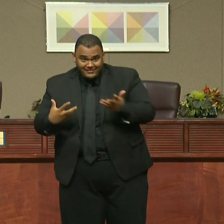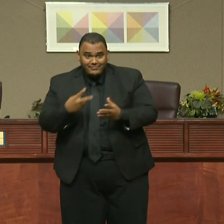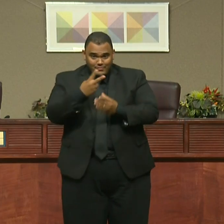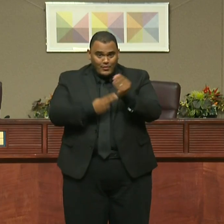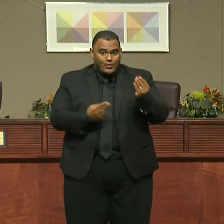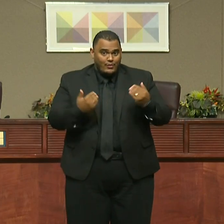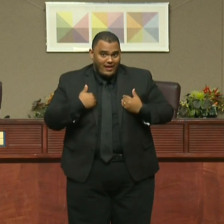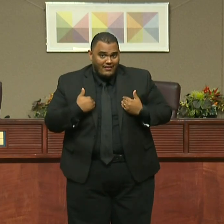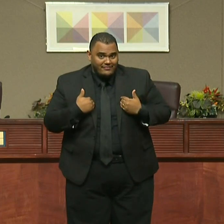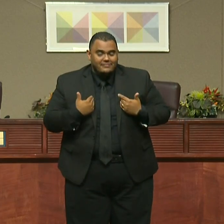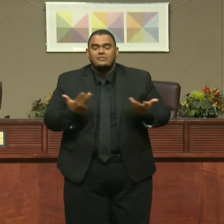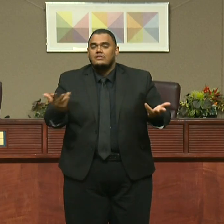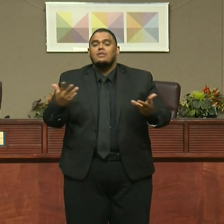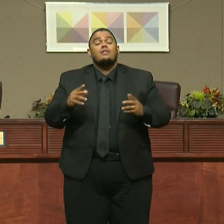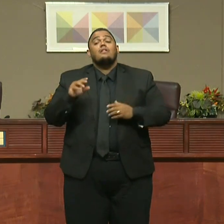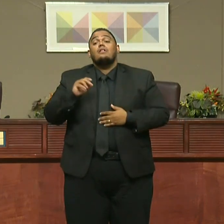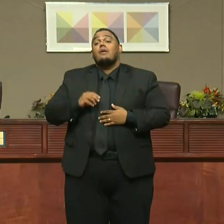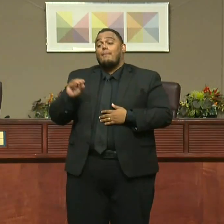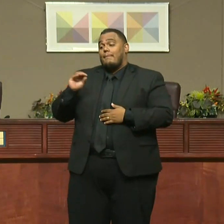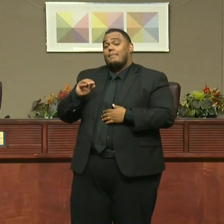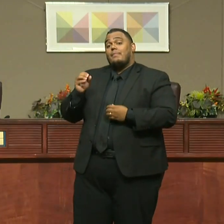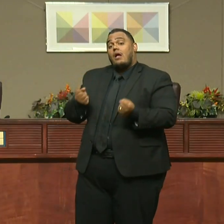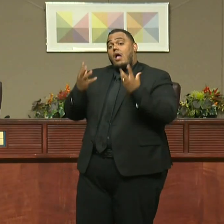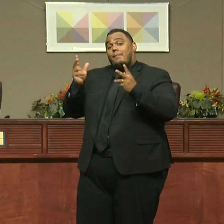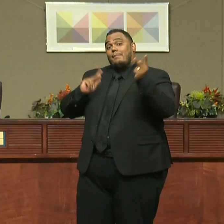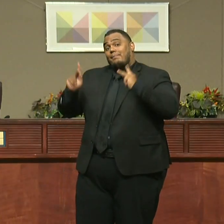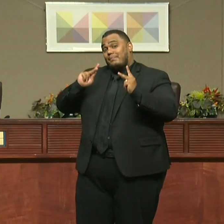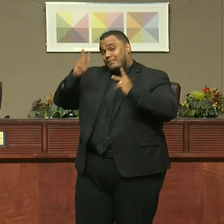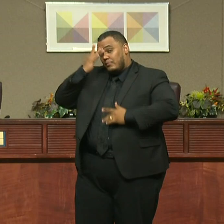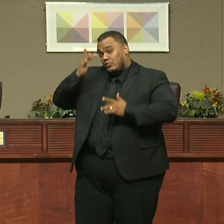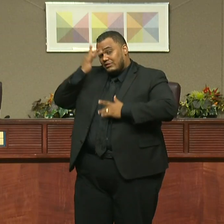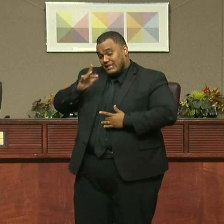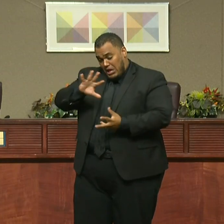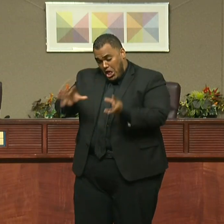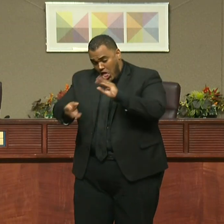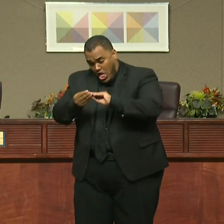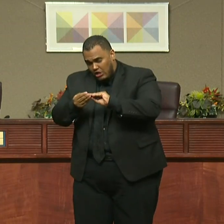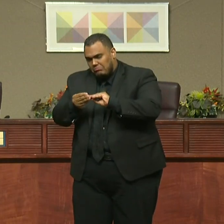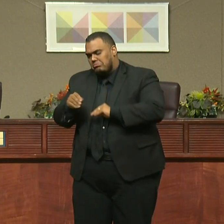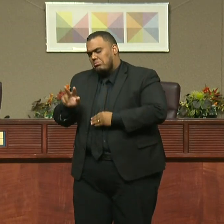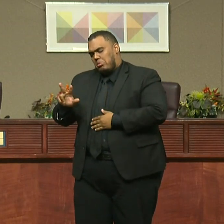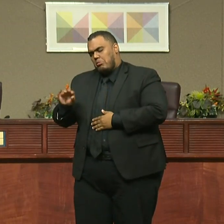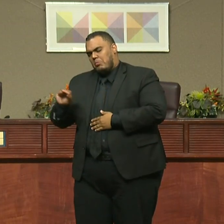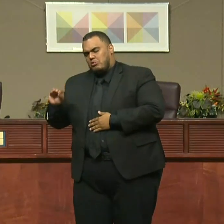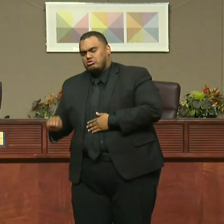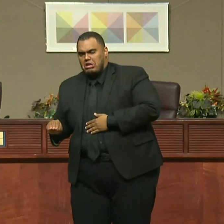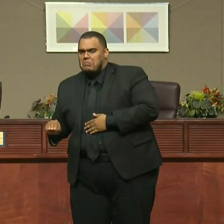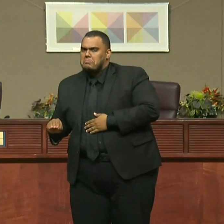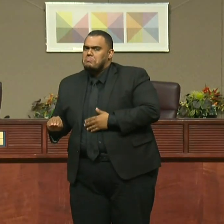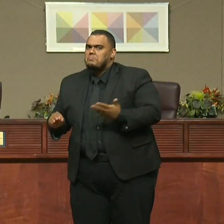low. It's lower than it was back when we shut down.